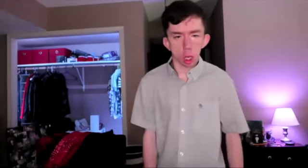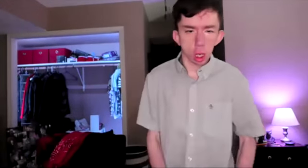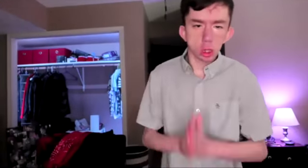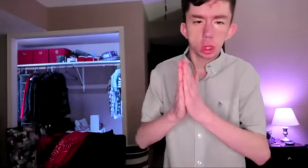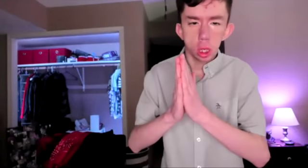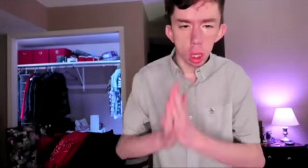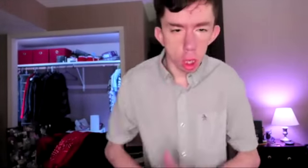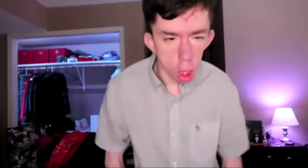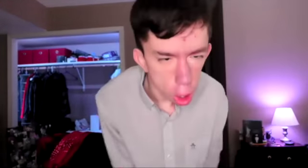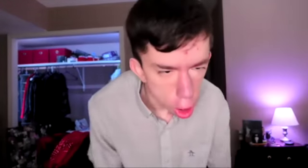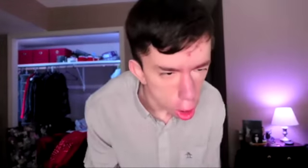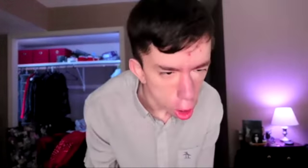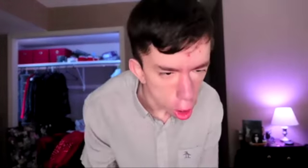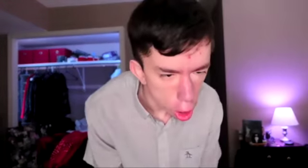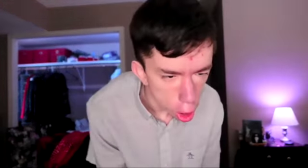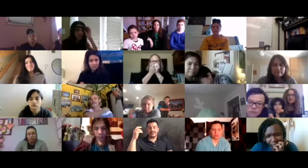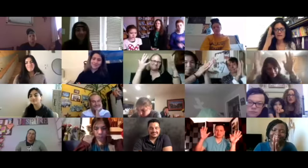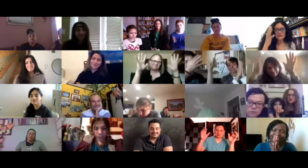And that's all.